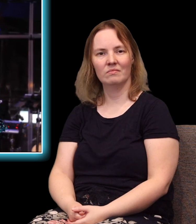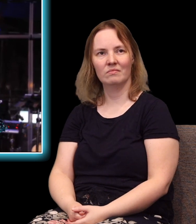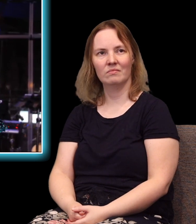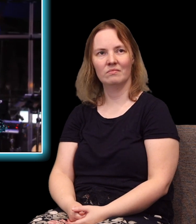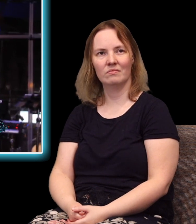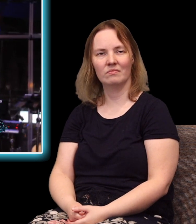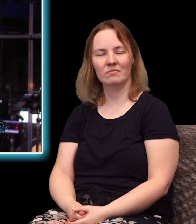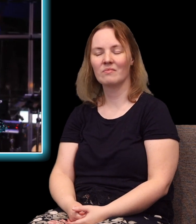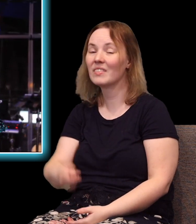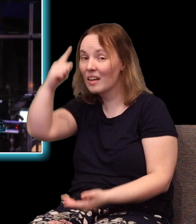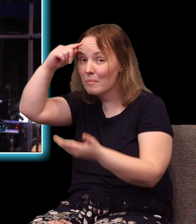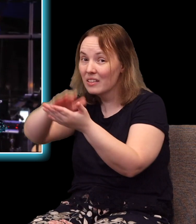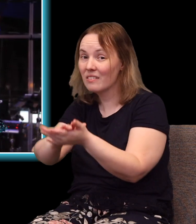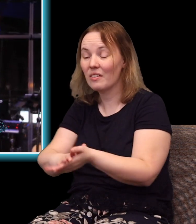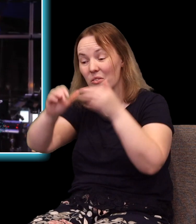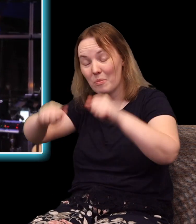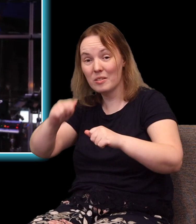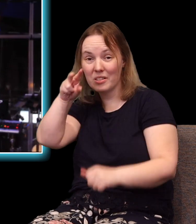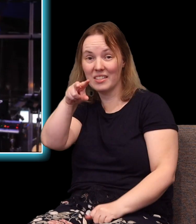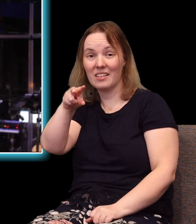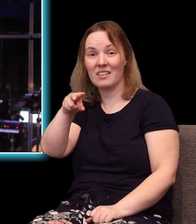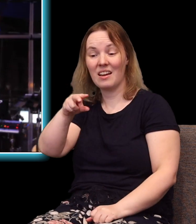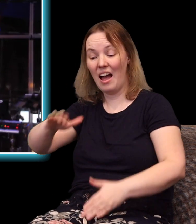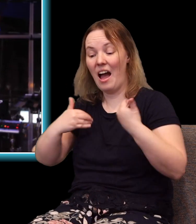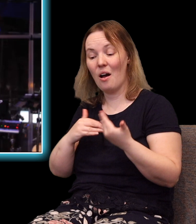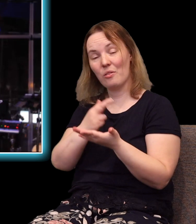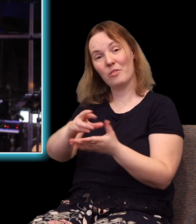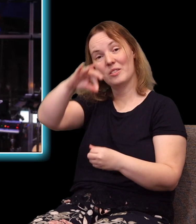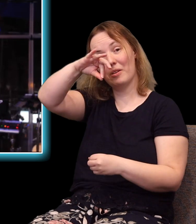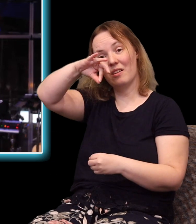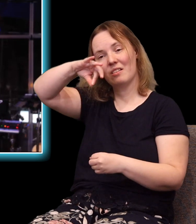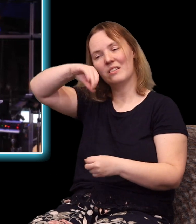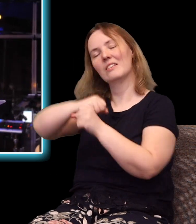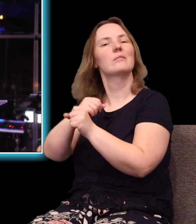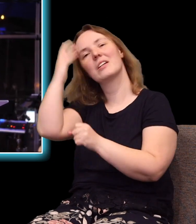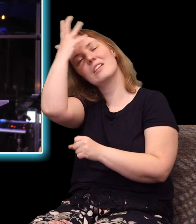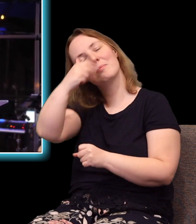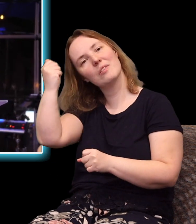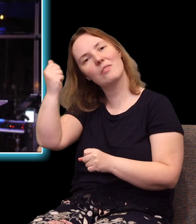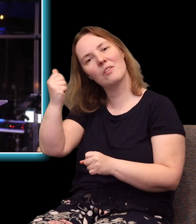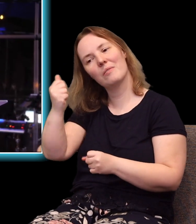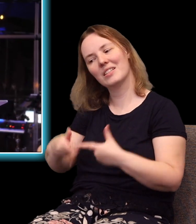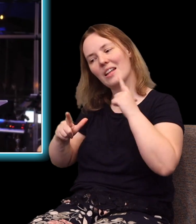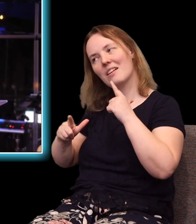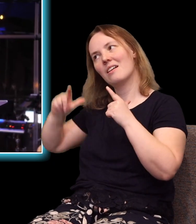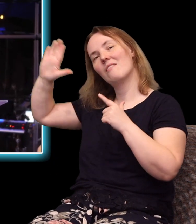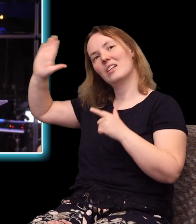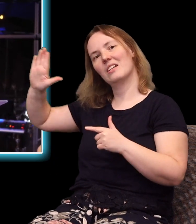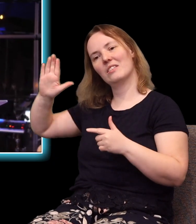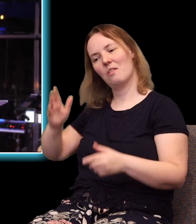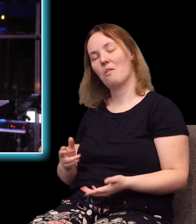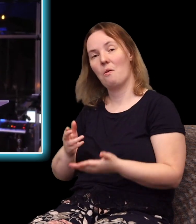made new every single day. I really believe if it were possible to see how the Holy Spirit is beautifying us when He's allowed to have His